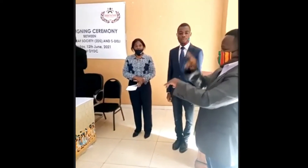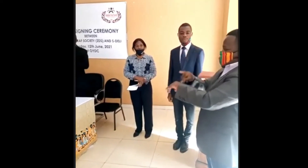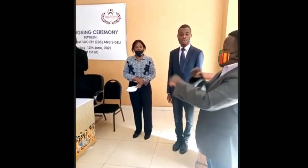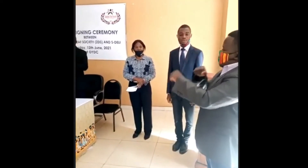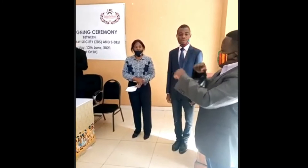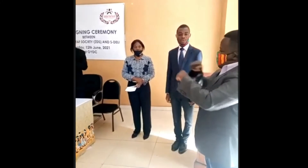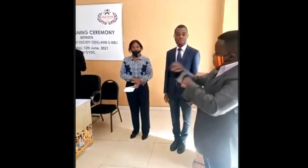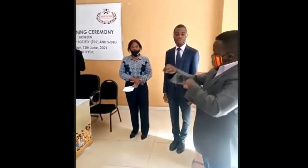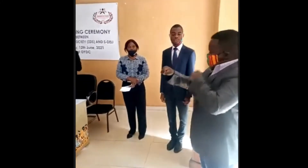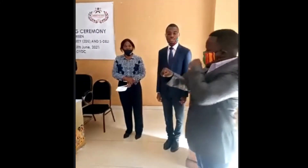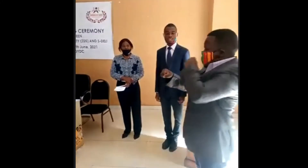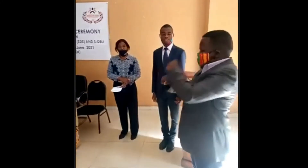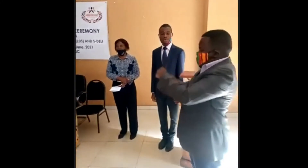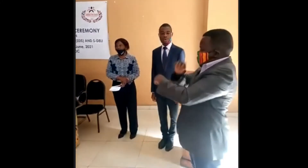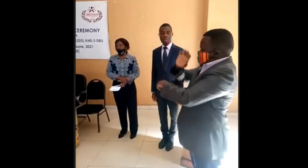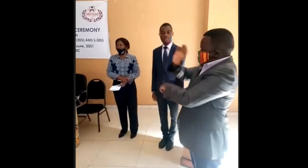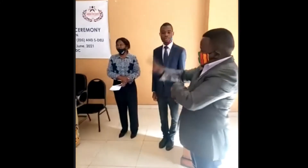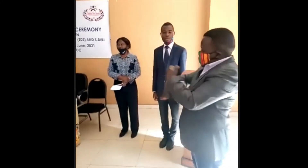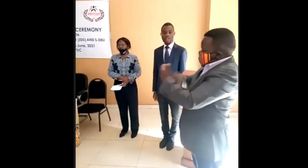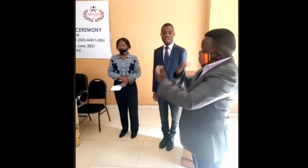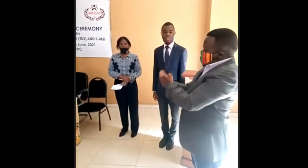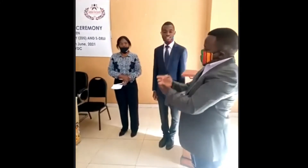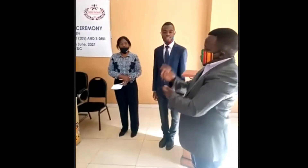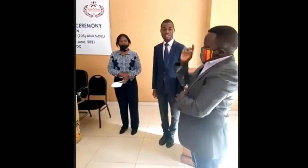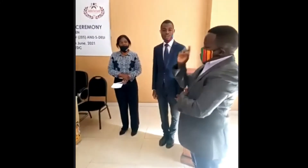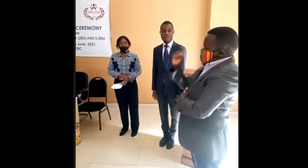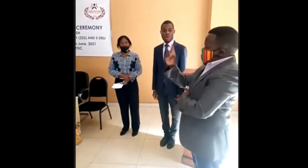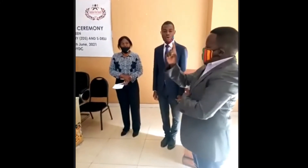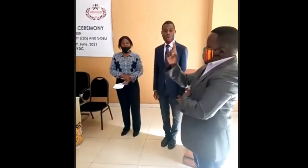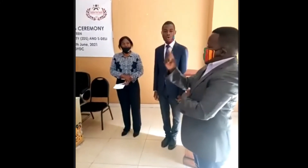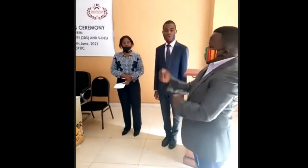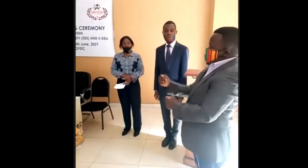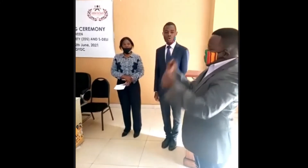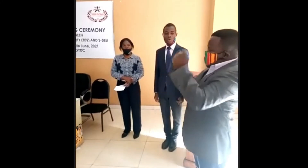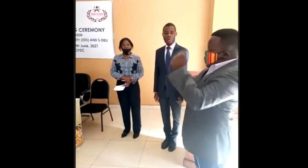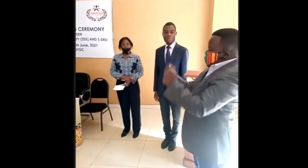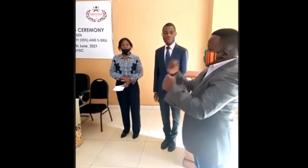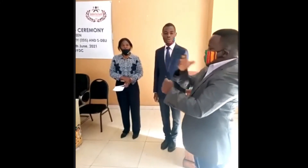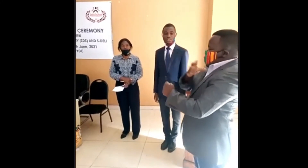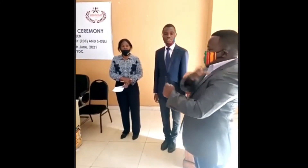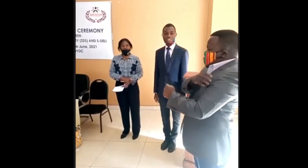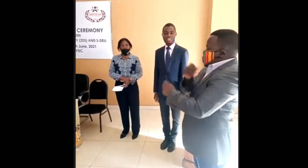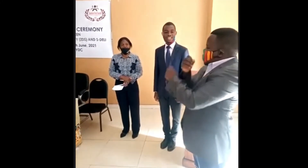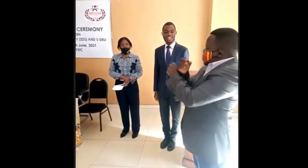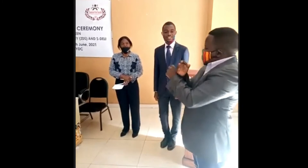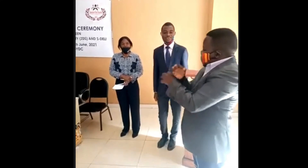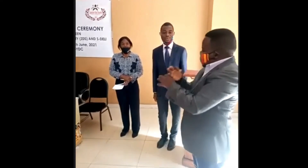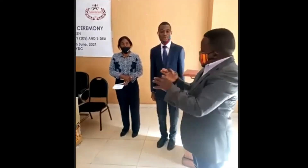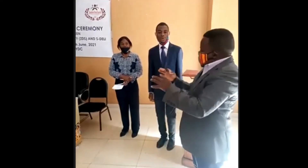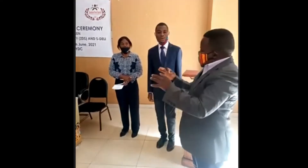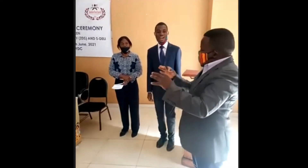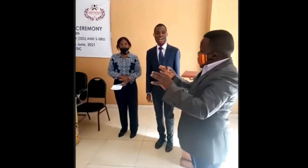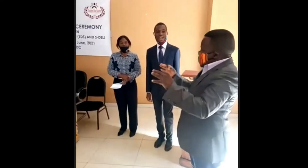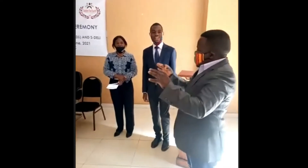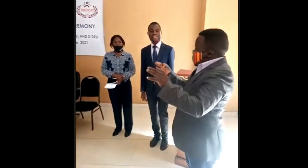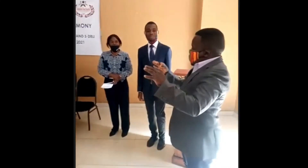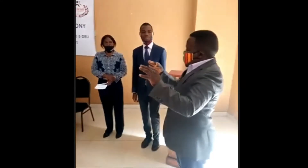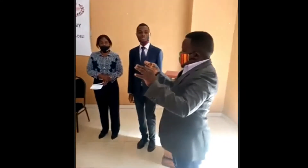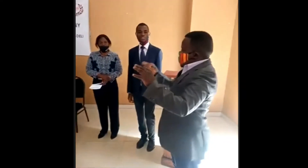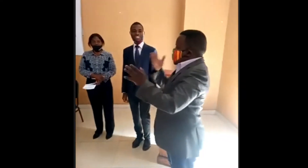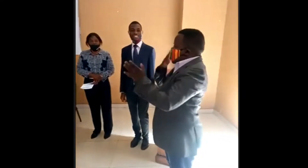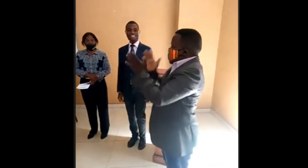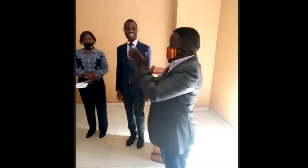We won't, we don't fight. Oh, one, strong